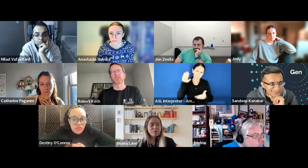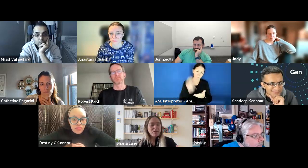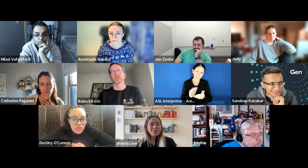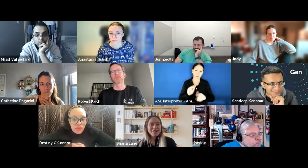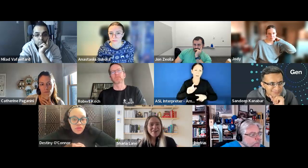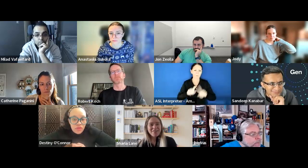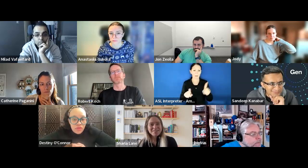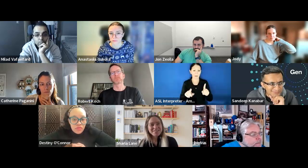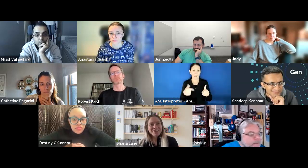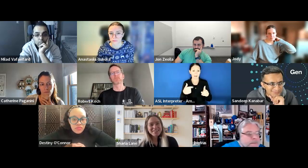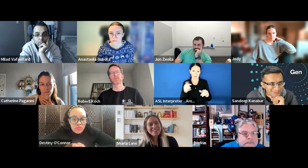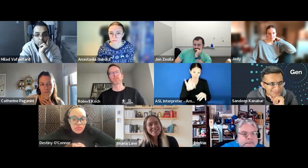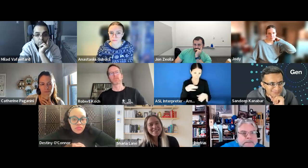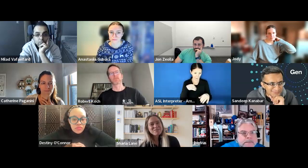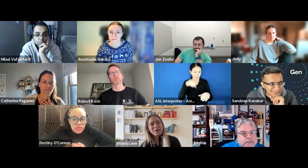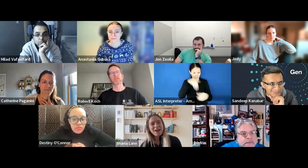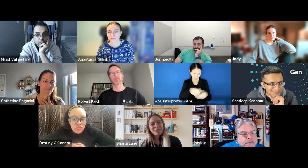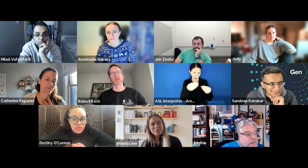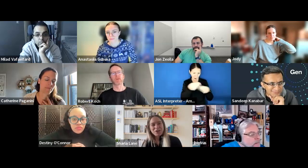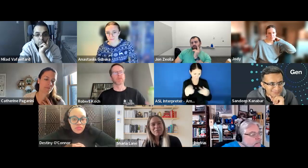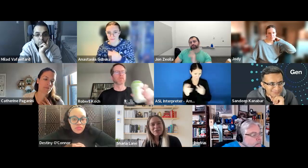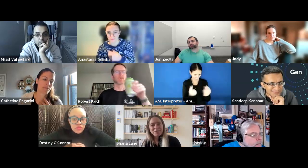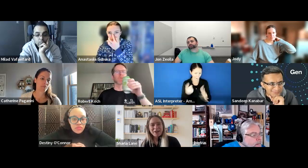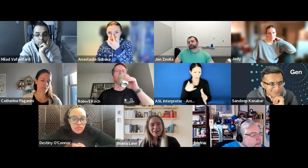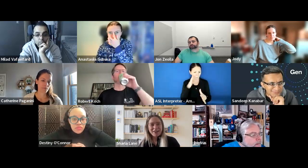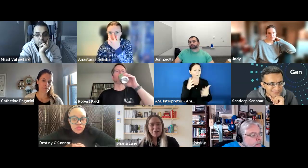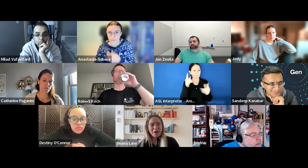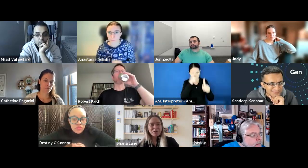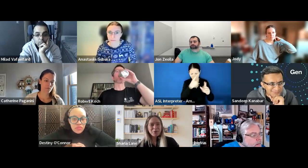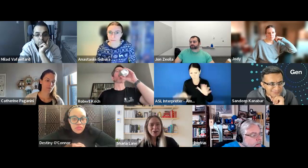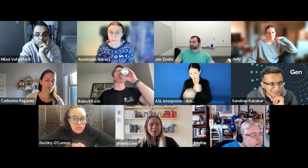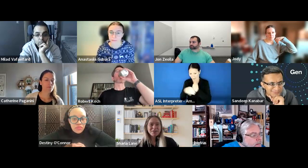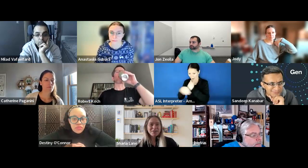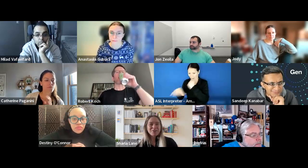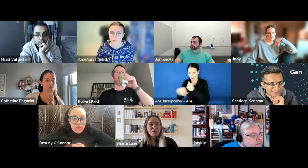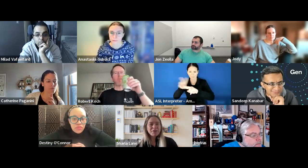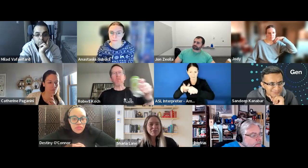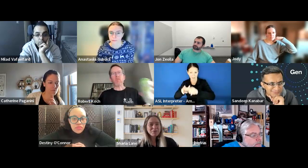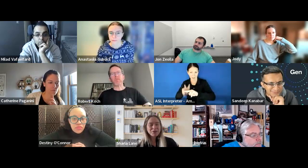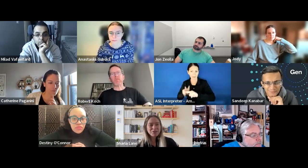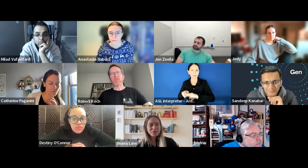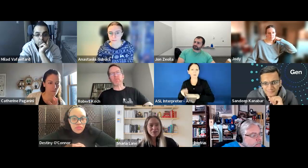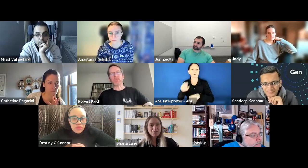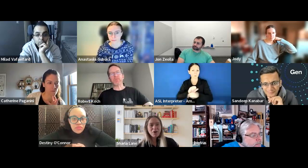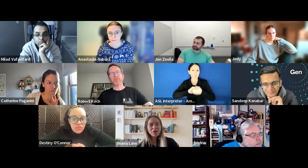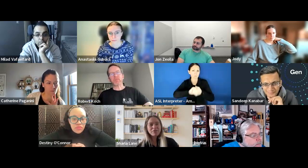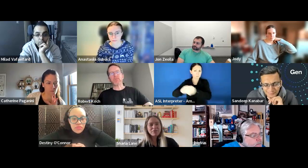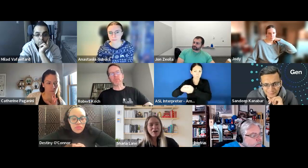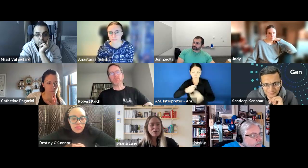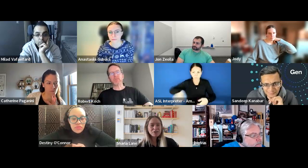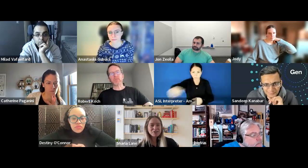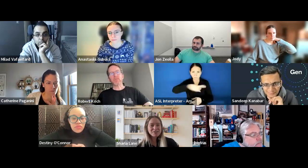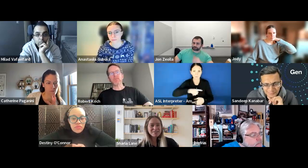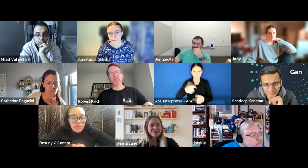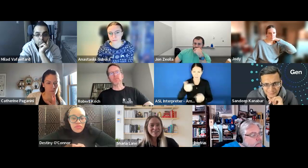that's if I'm obviously in the office and doing things, but I will try and put them there and I'm happy to work collaboratively with you all if